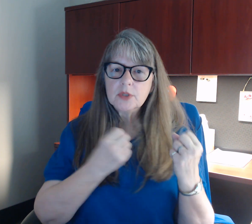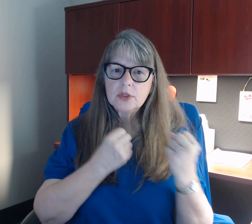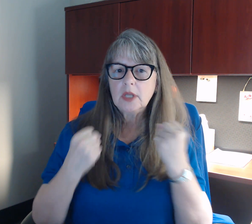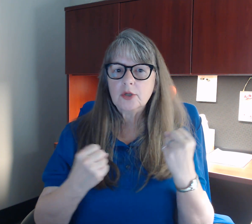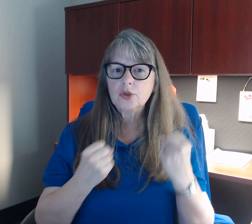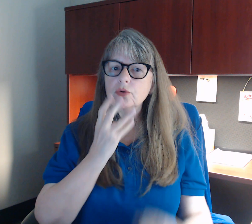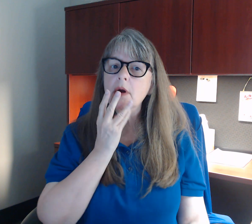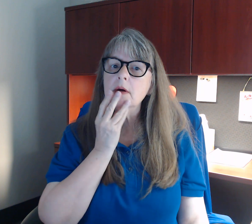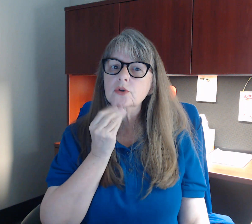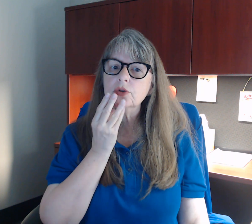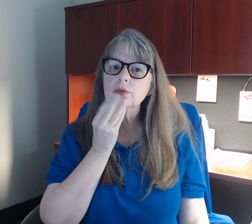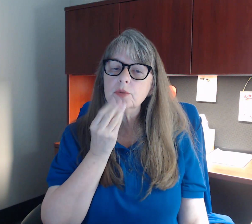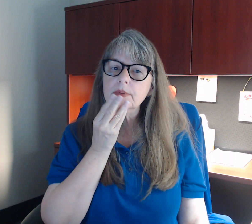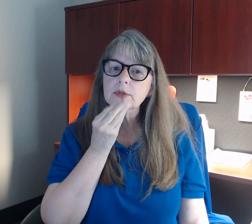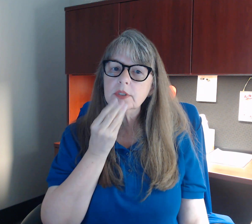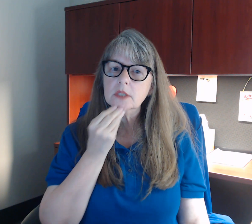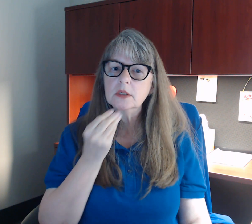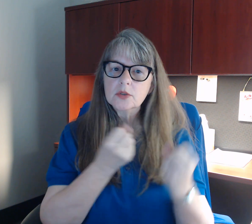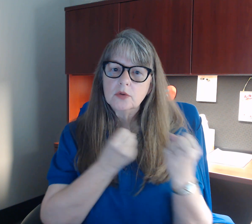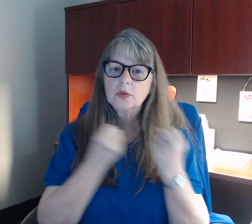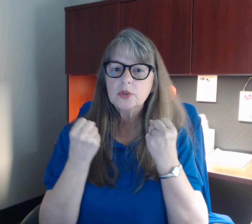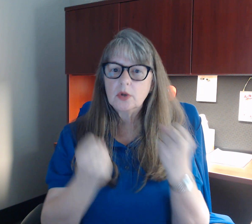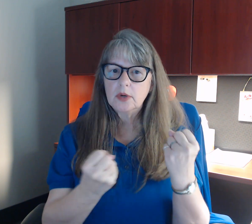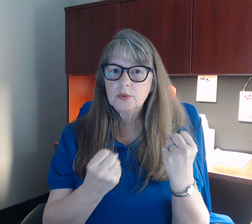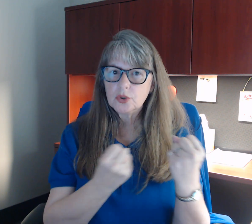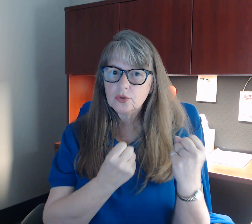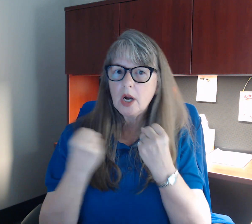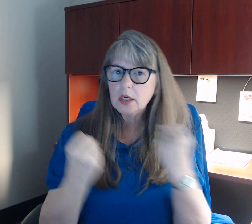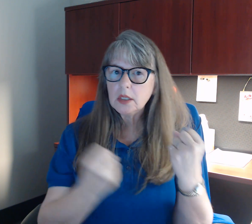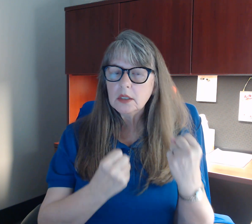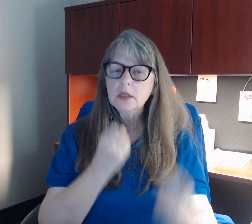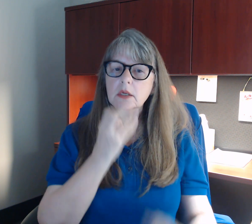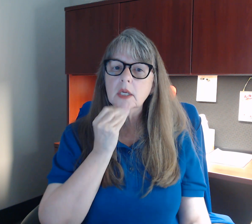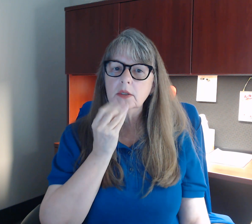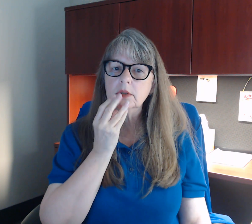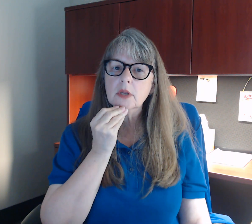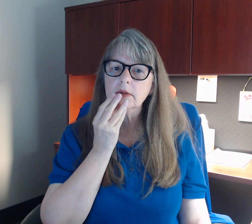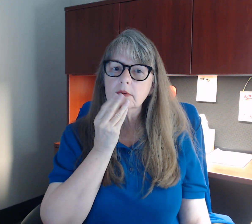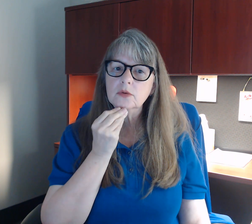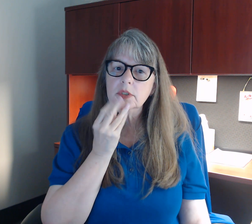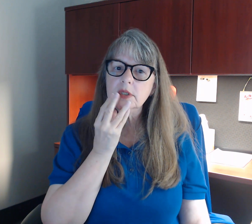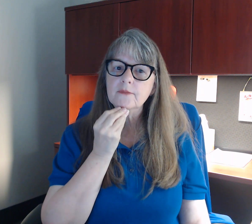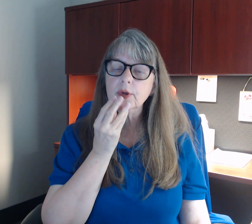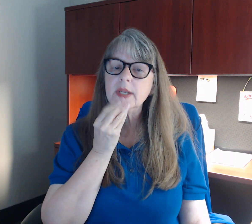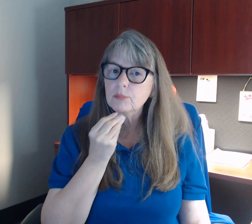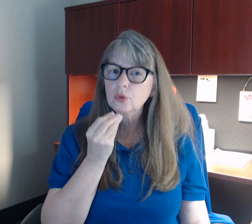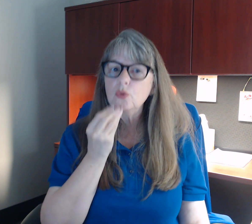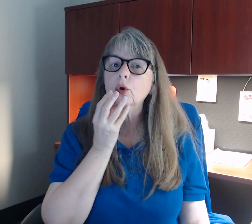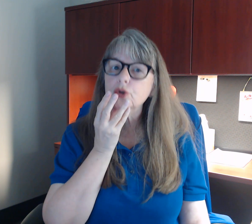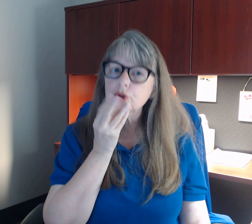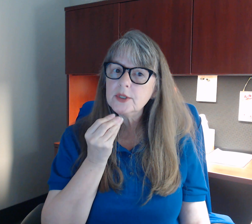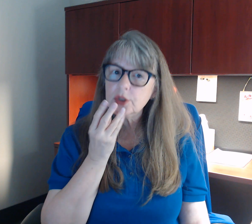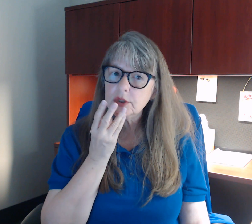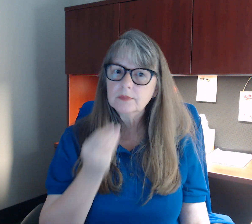a strong Jewish person. So they'll start out with strong and do the sign for Hebrew or Jewish.